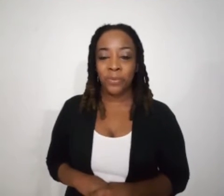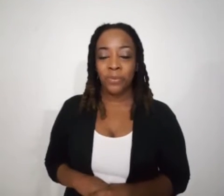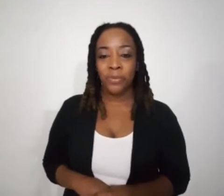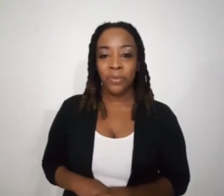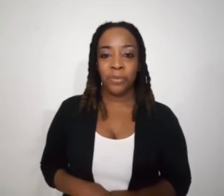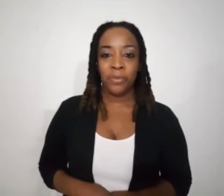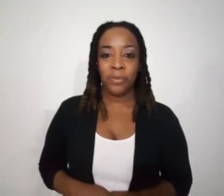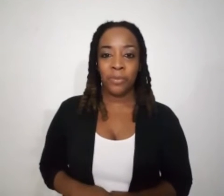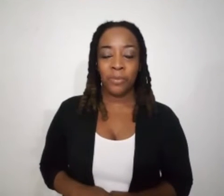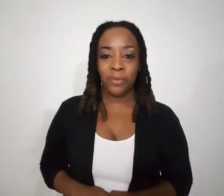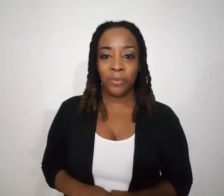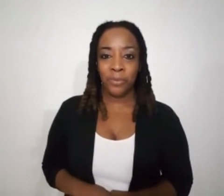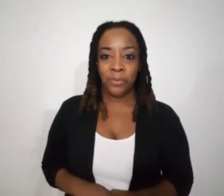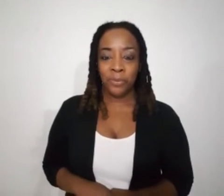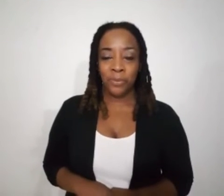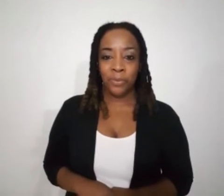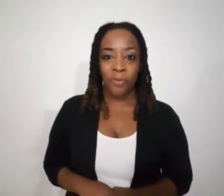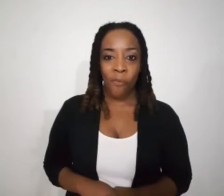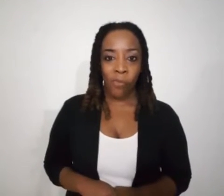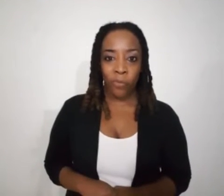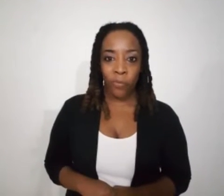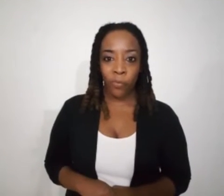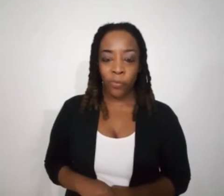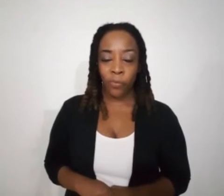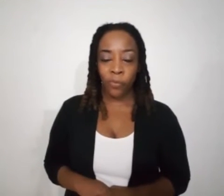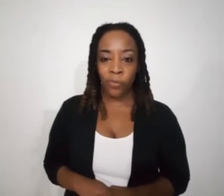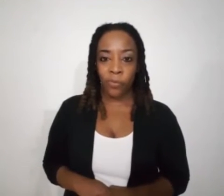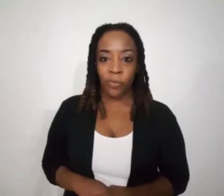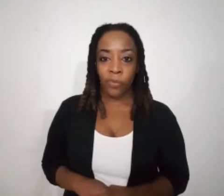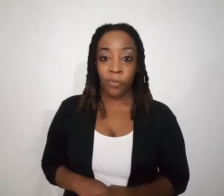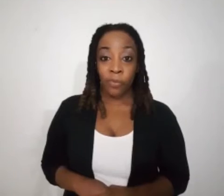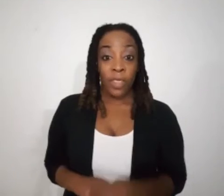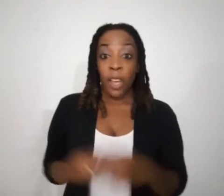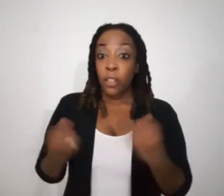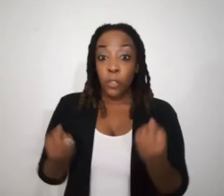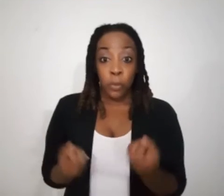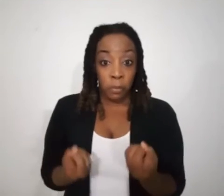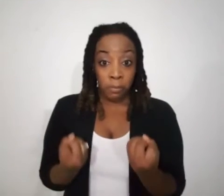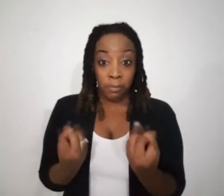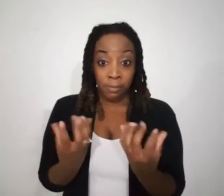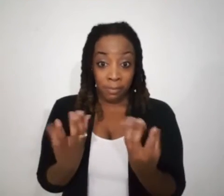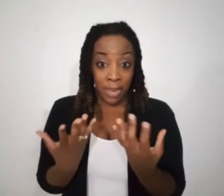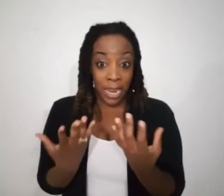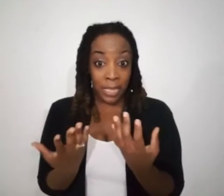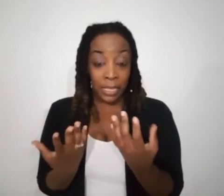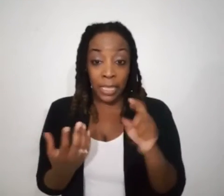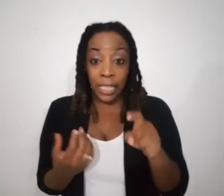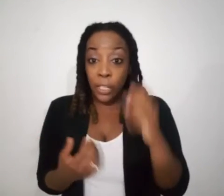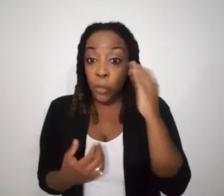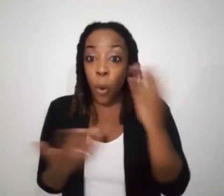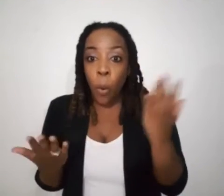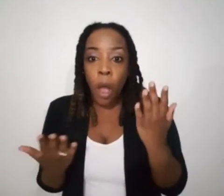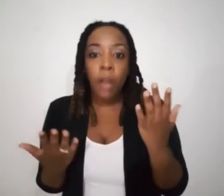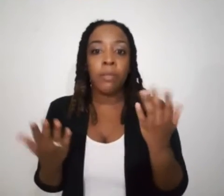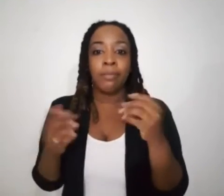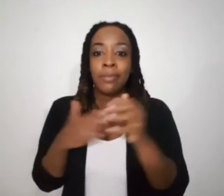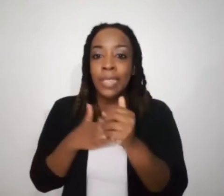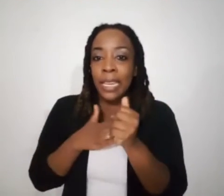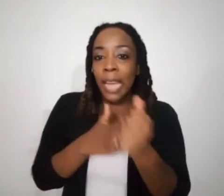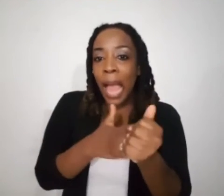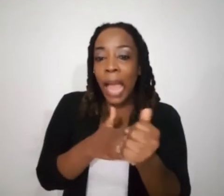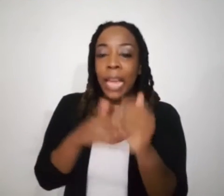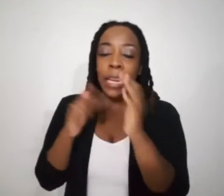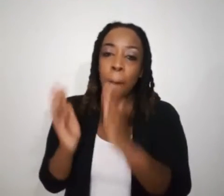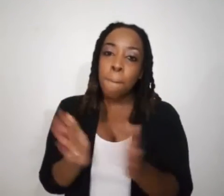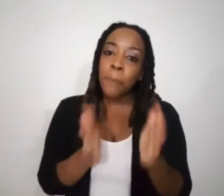you will need to guide the children. We need to prepare them for getting back to school. So we'll need to